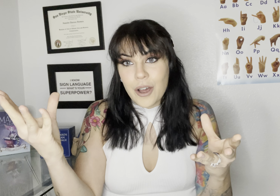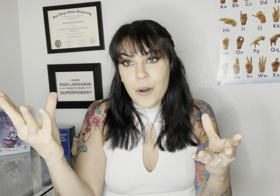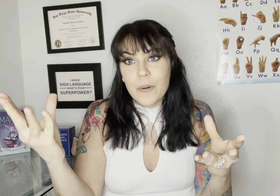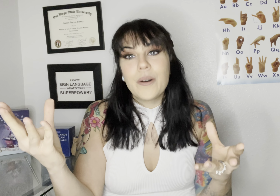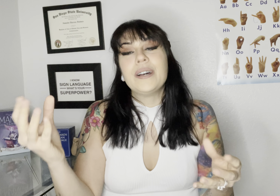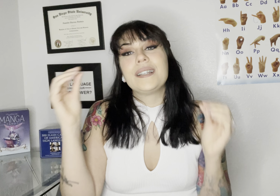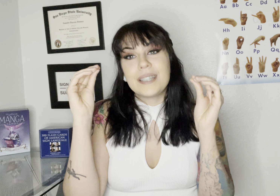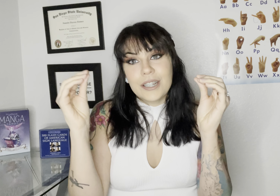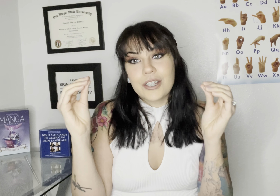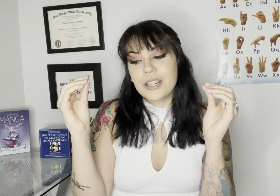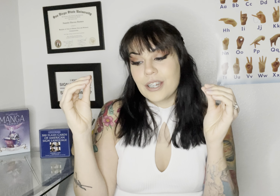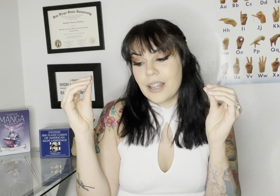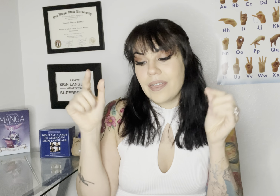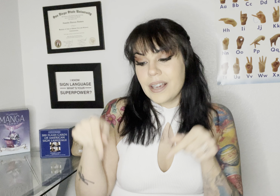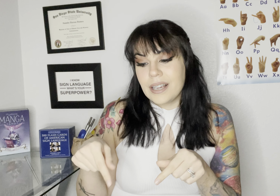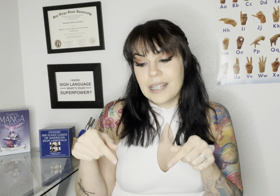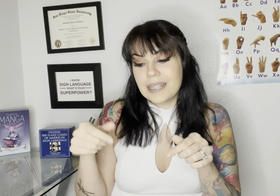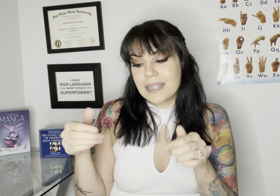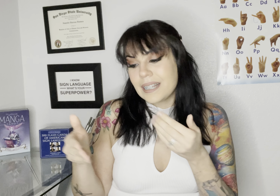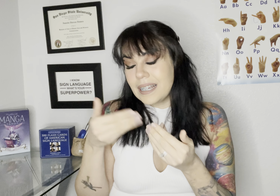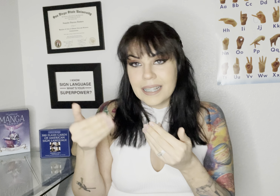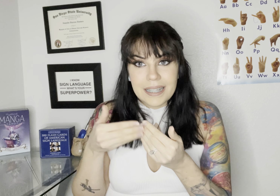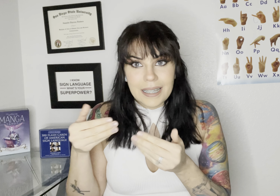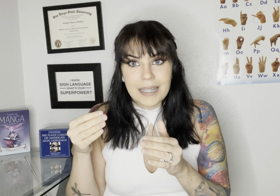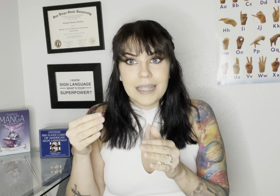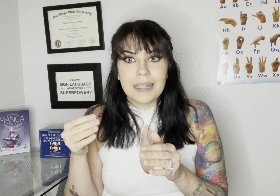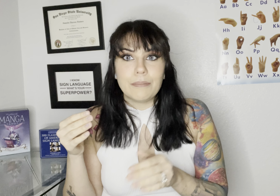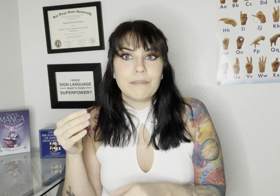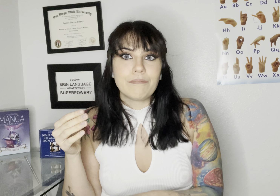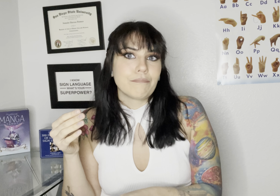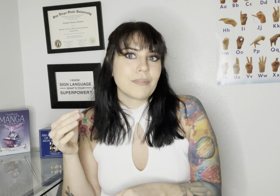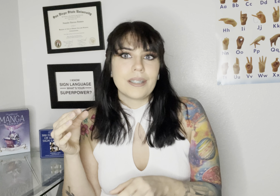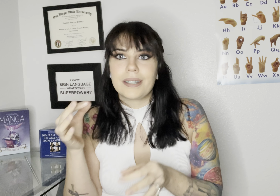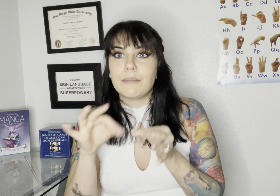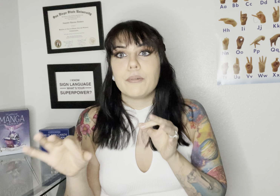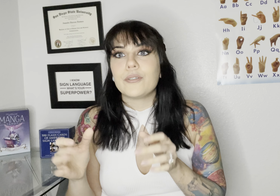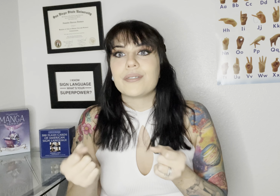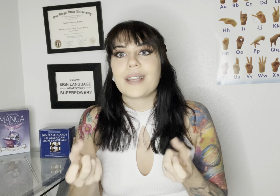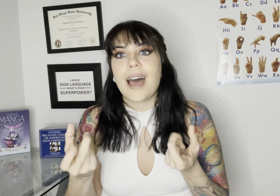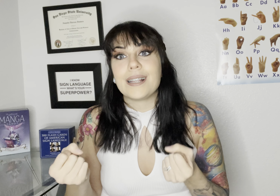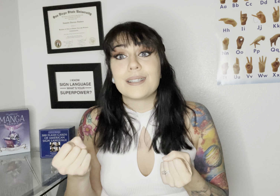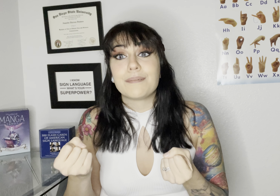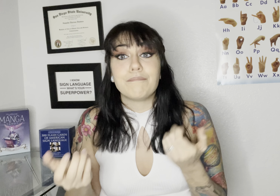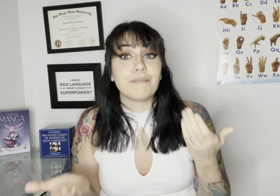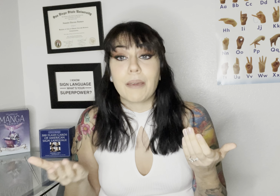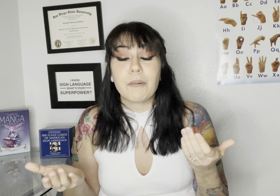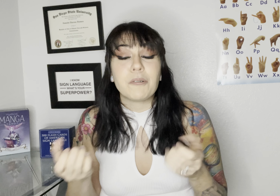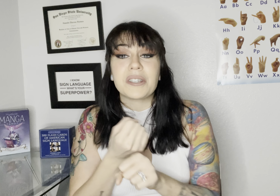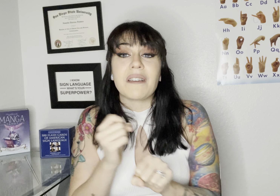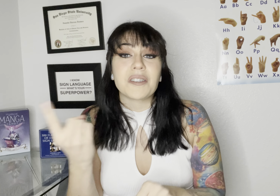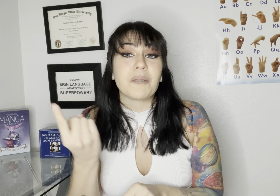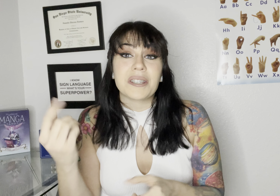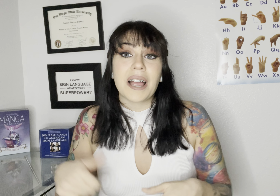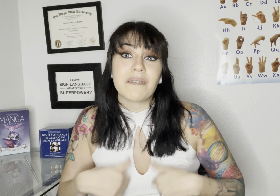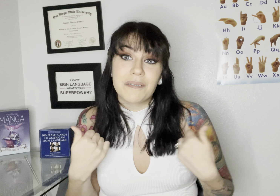know, teaching these easy, simple signs maybe will save someone's life,